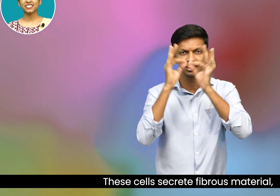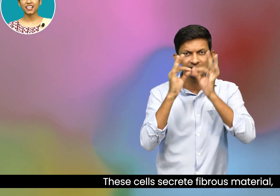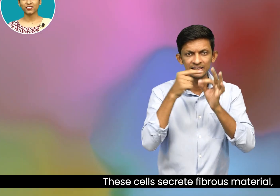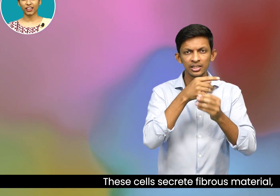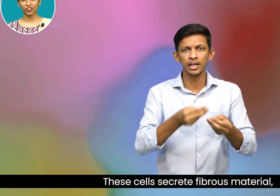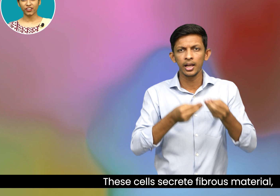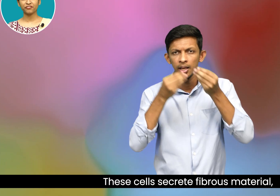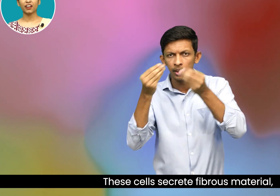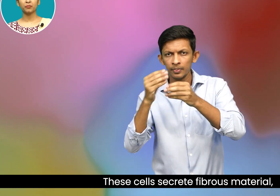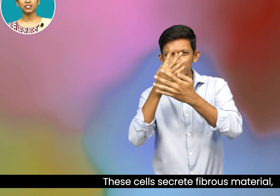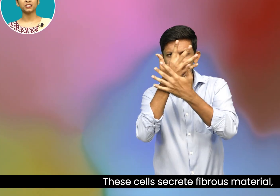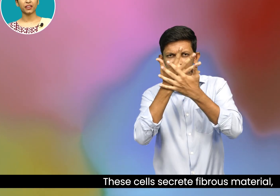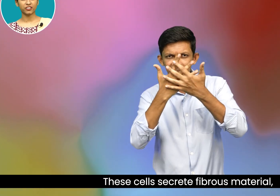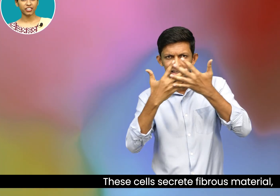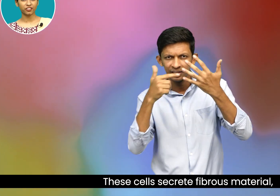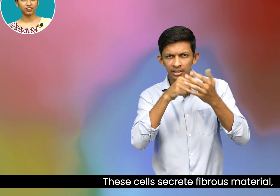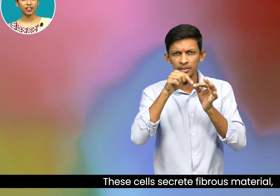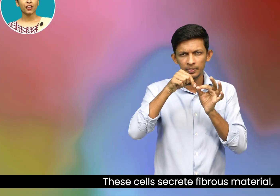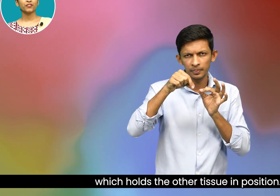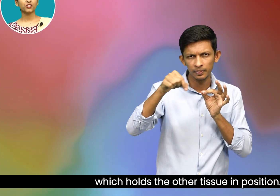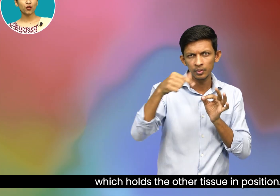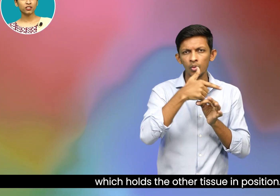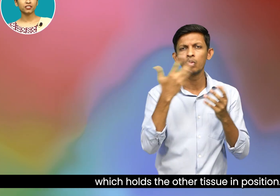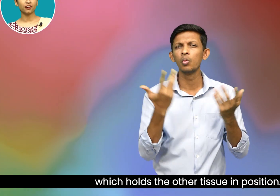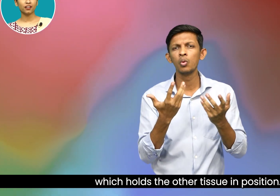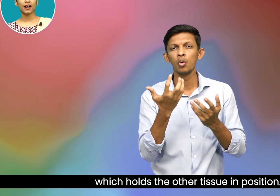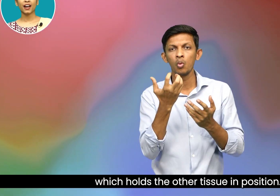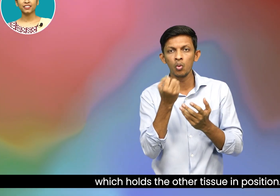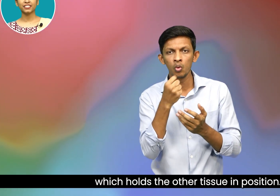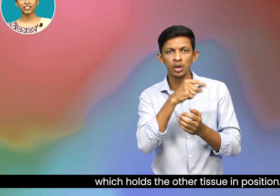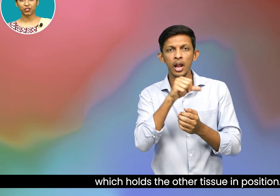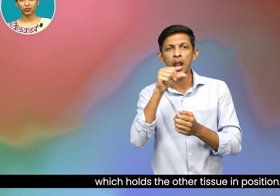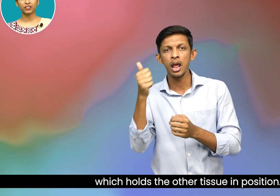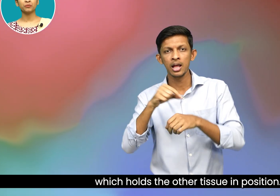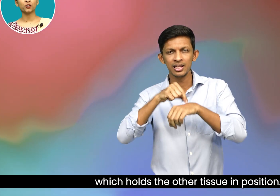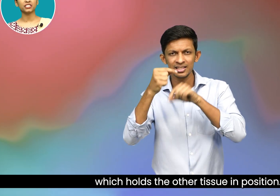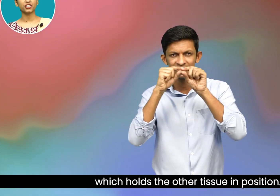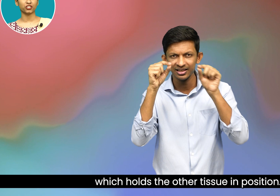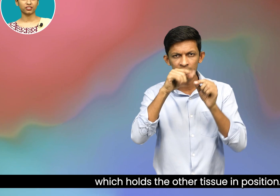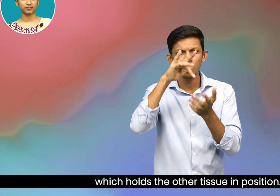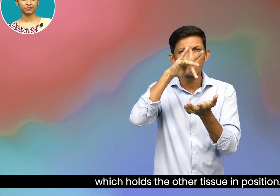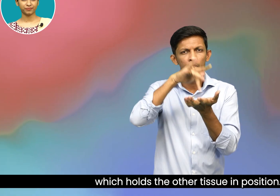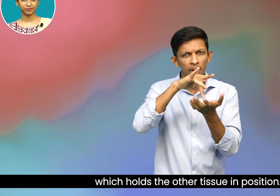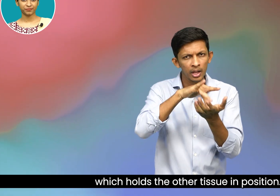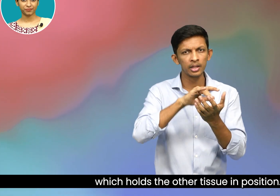These cells secrete fibrous material which holds the other tissue in